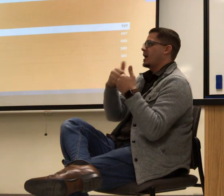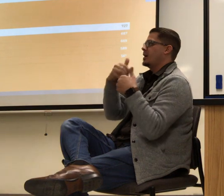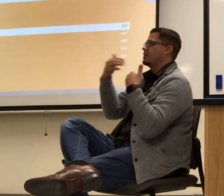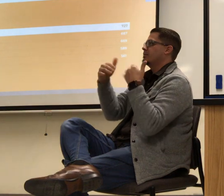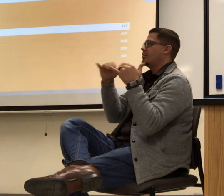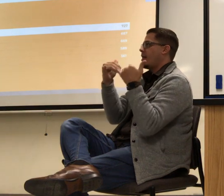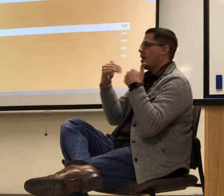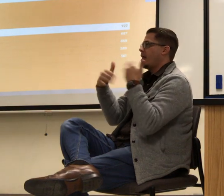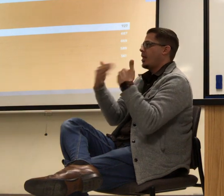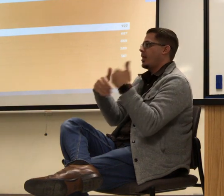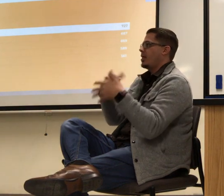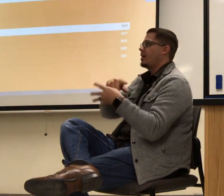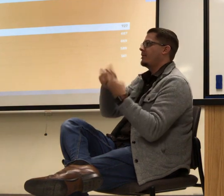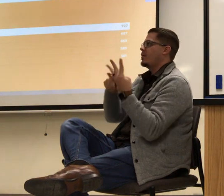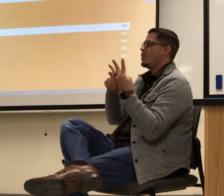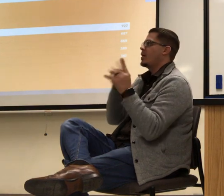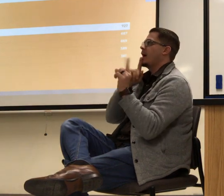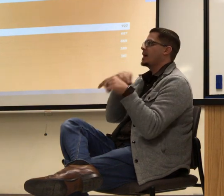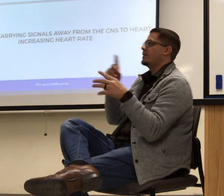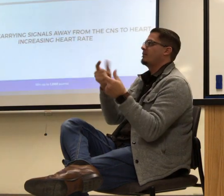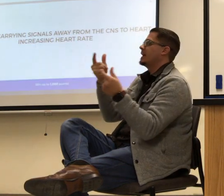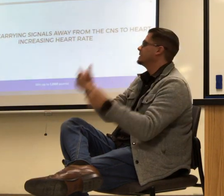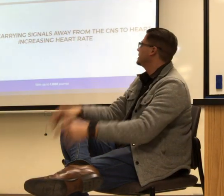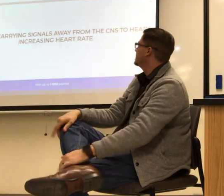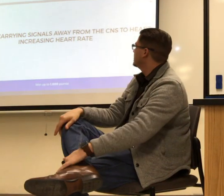four is answer more quickly.